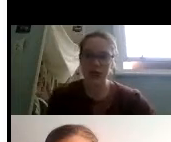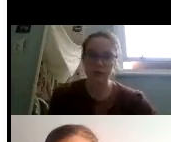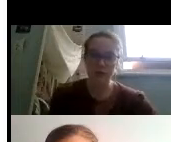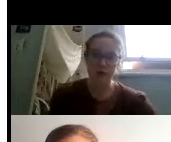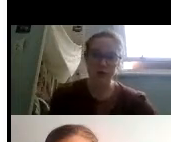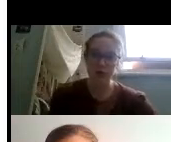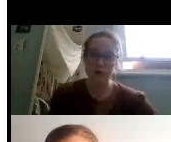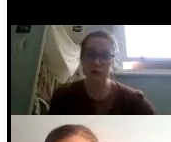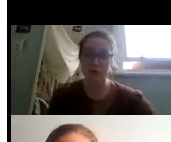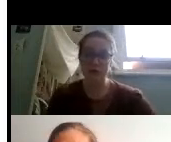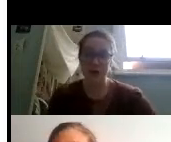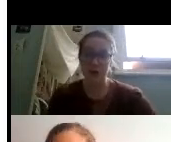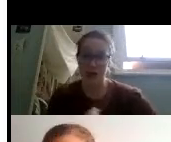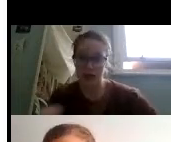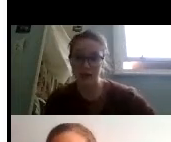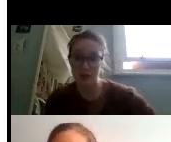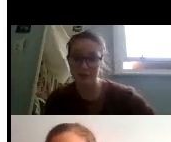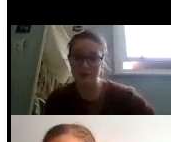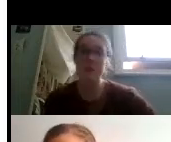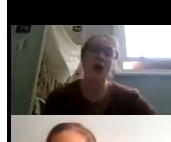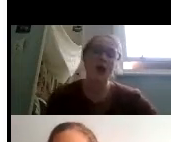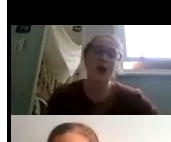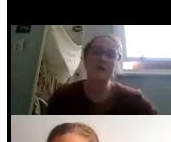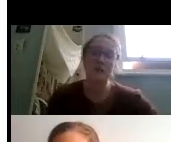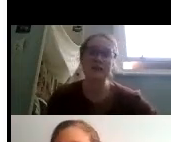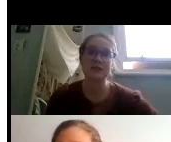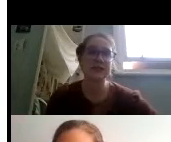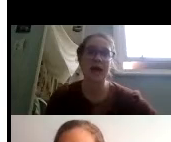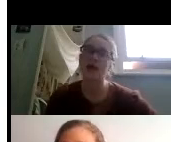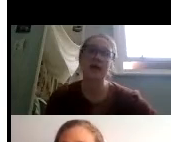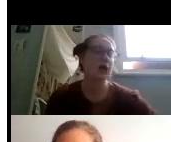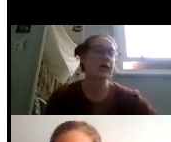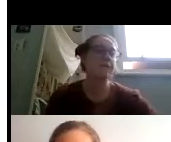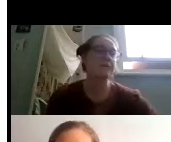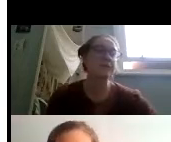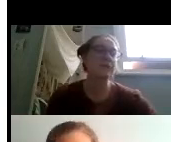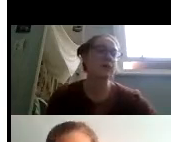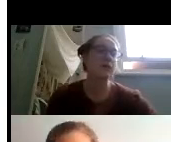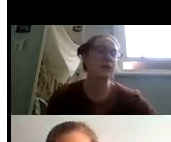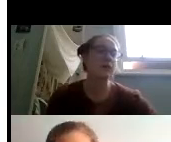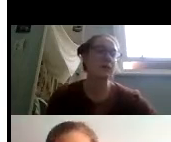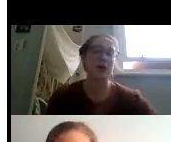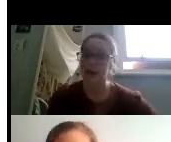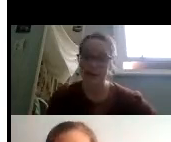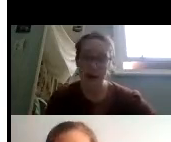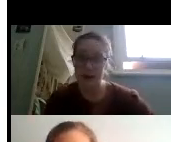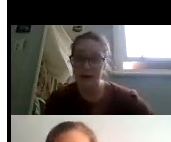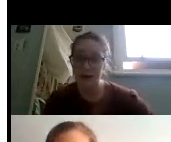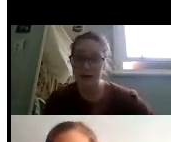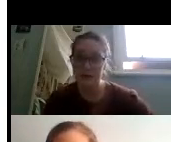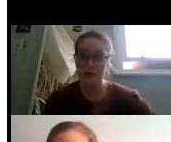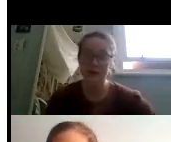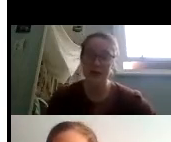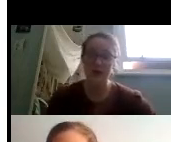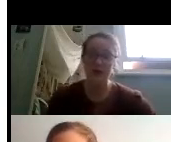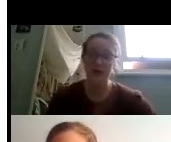I am 12 years old, you would just say age 12. And if you're going to say can you help me,